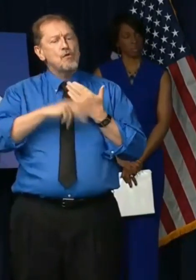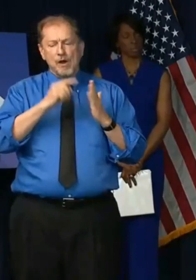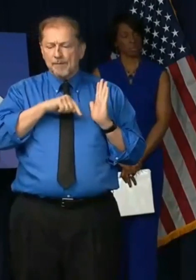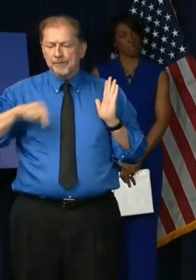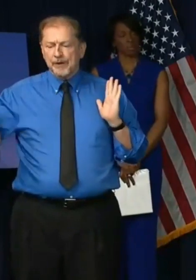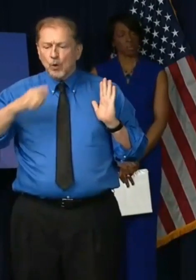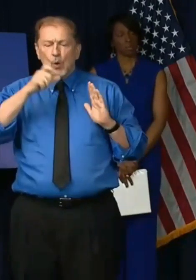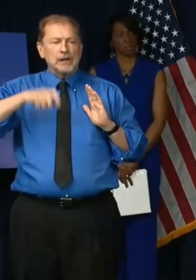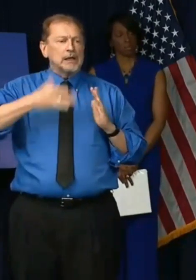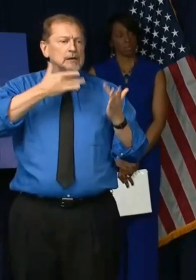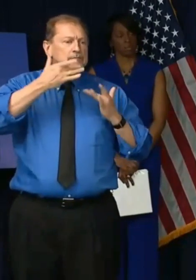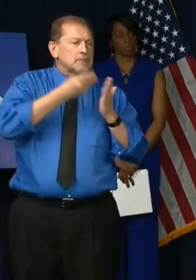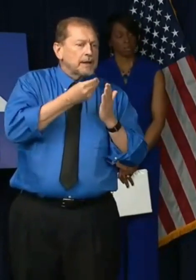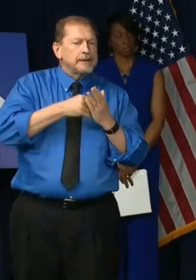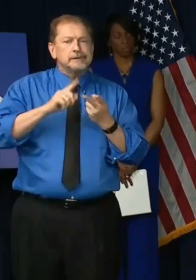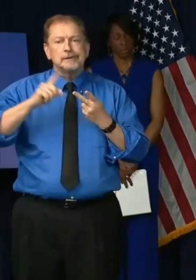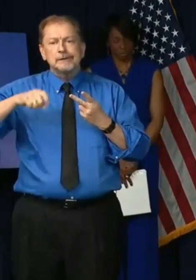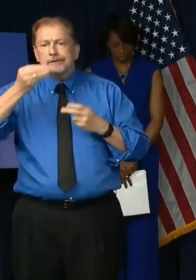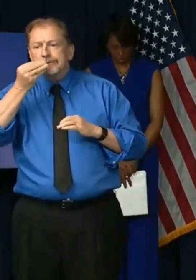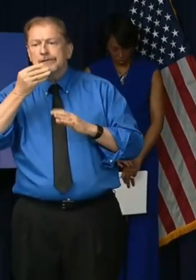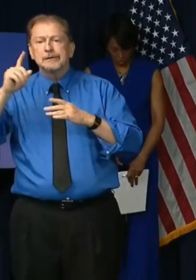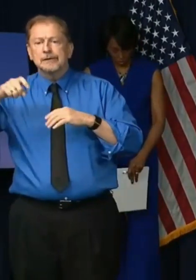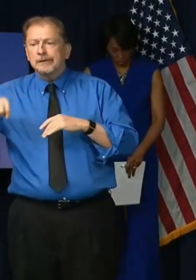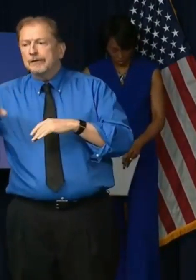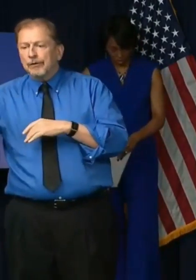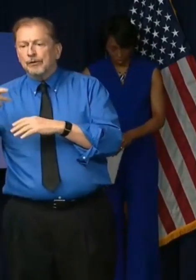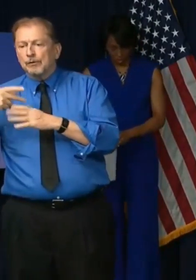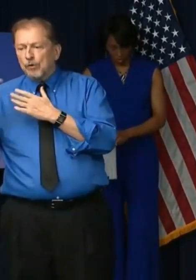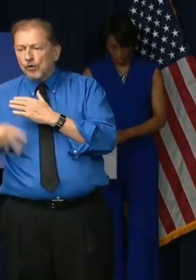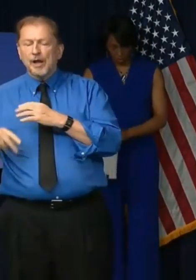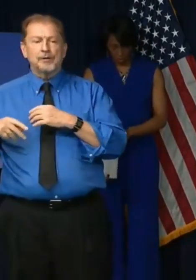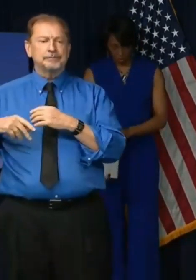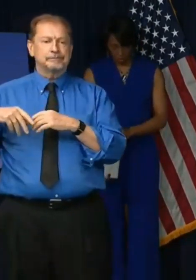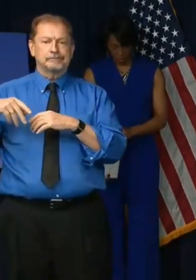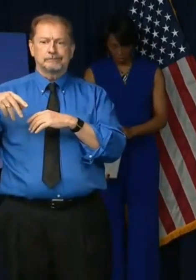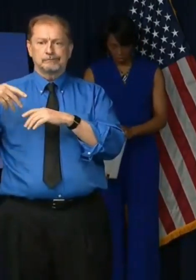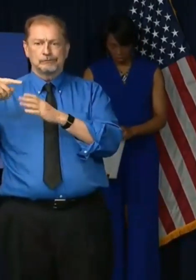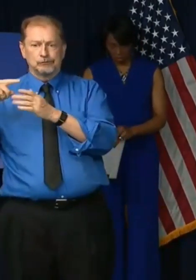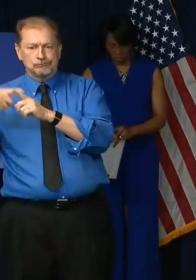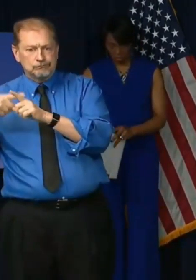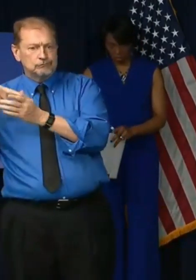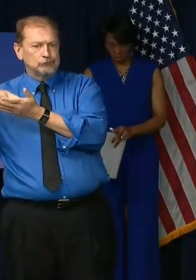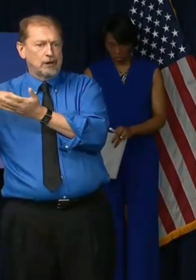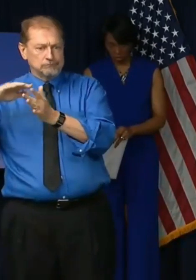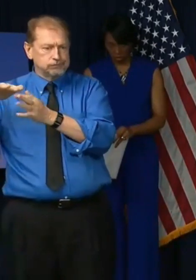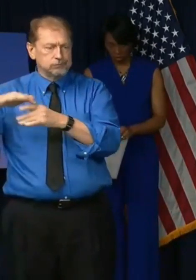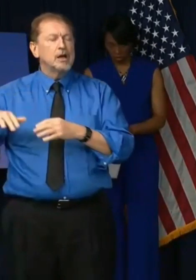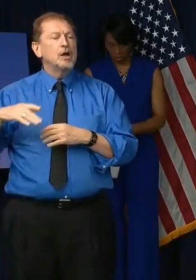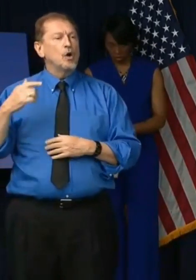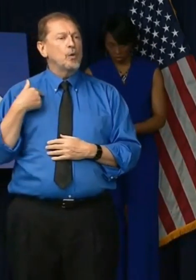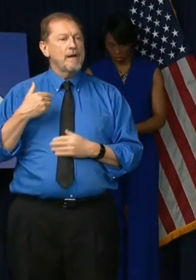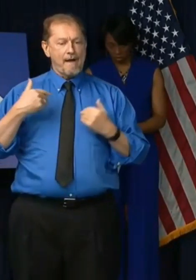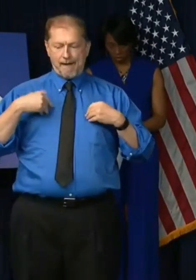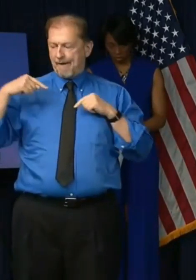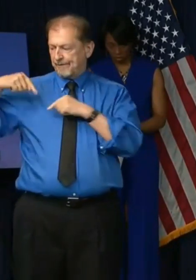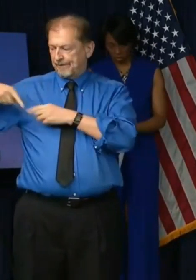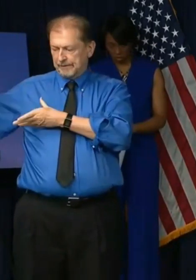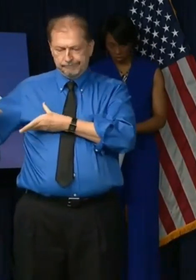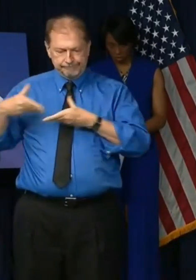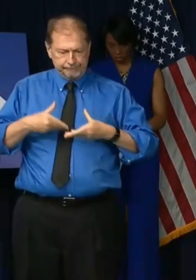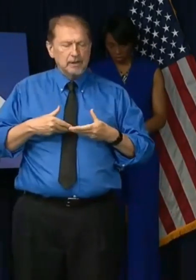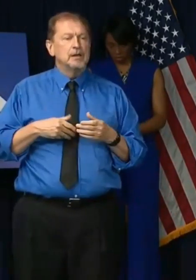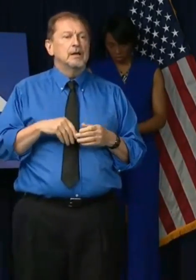of, the availability of food at food banks and other things that are supports for families.